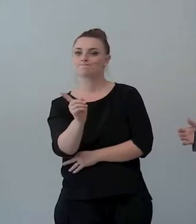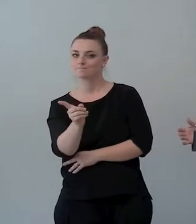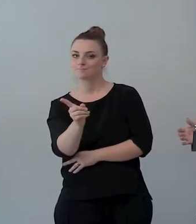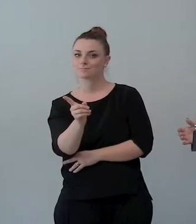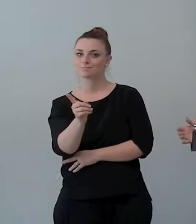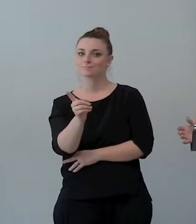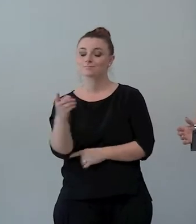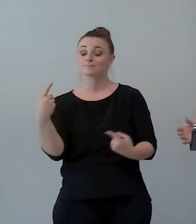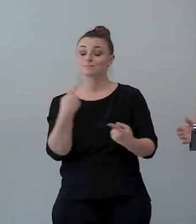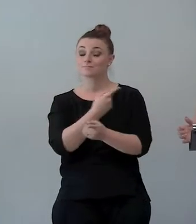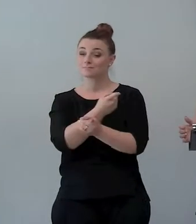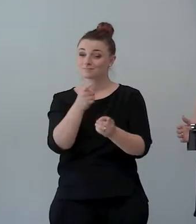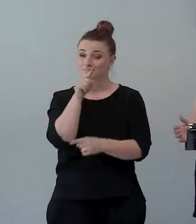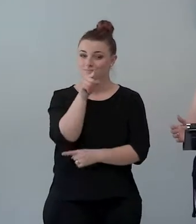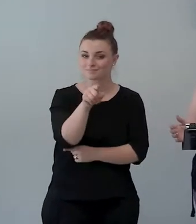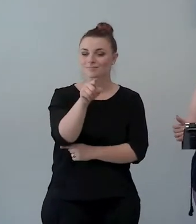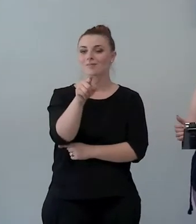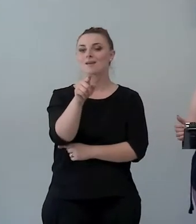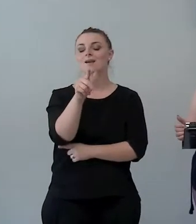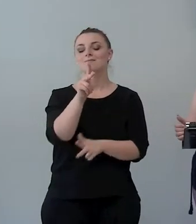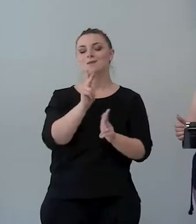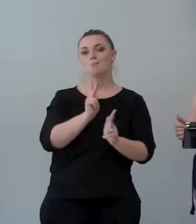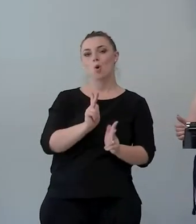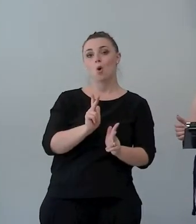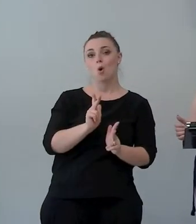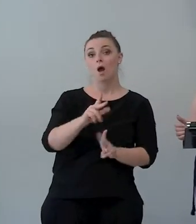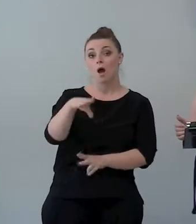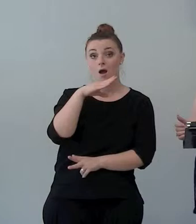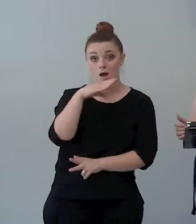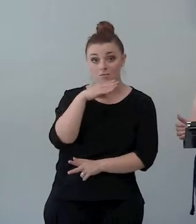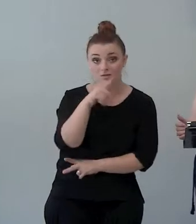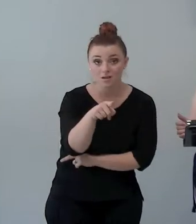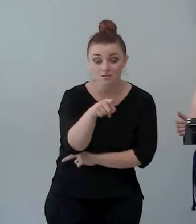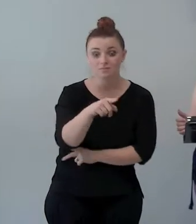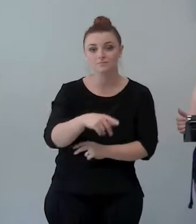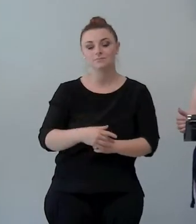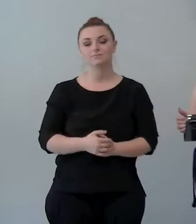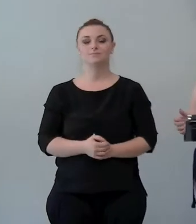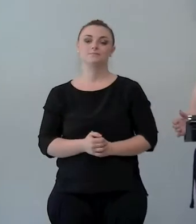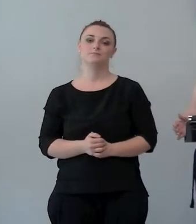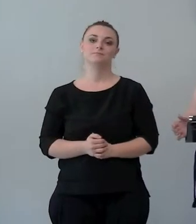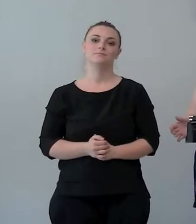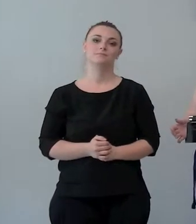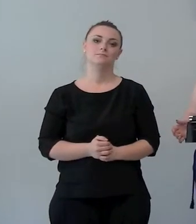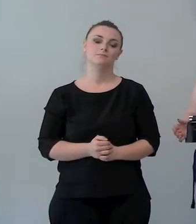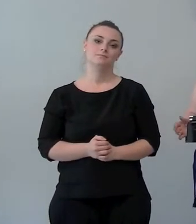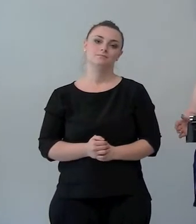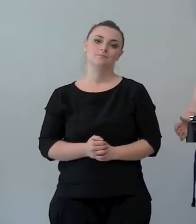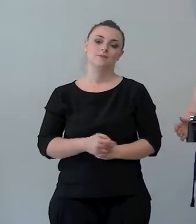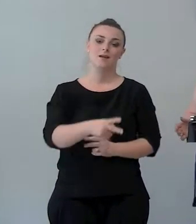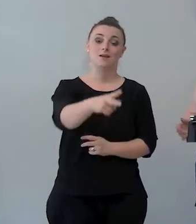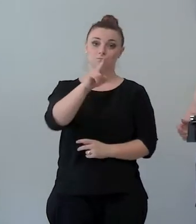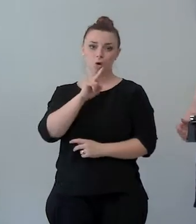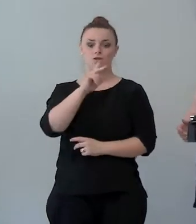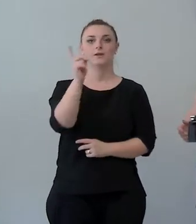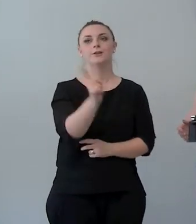Stai riposando abbastanza? Are you having enough rest? Se la risposta è